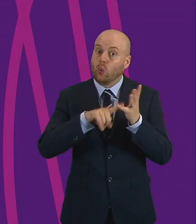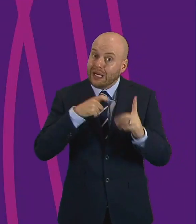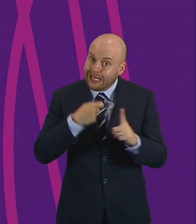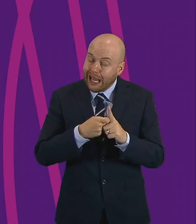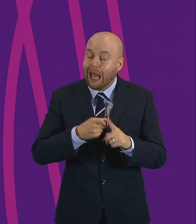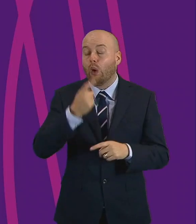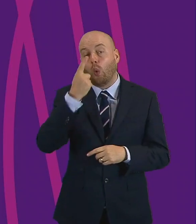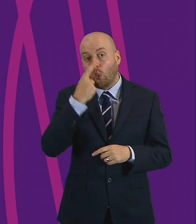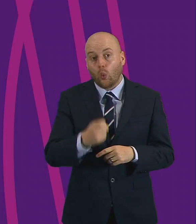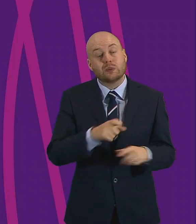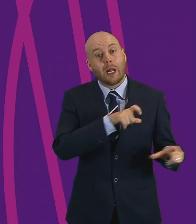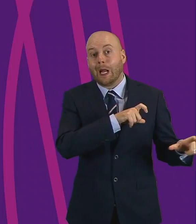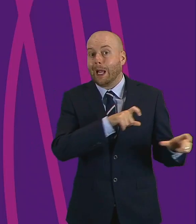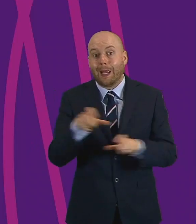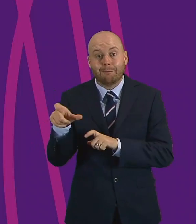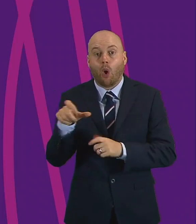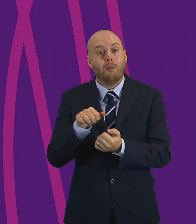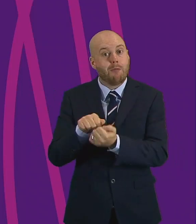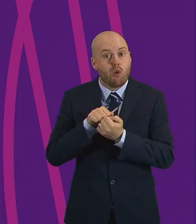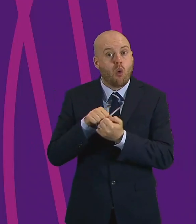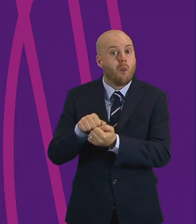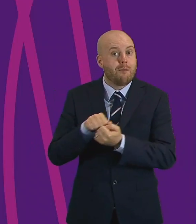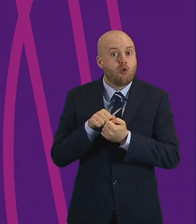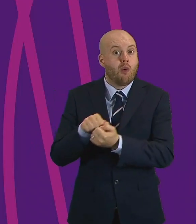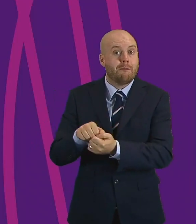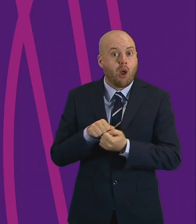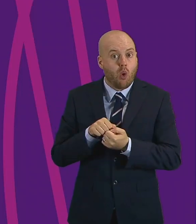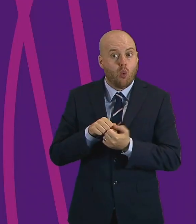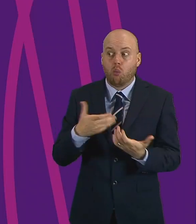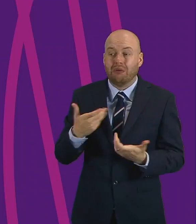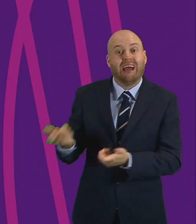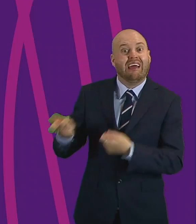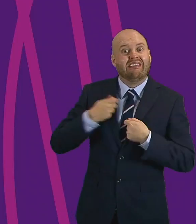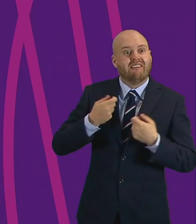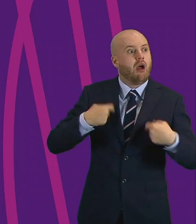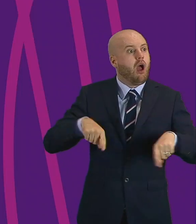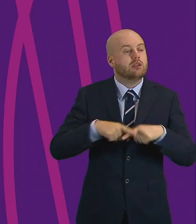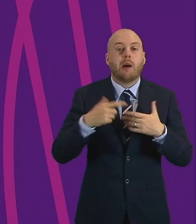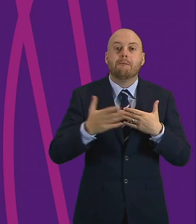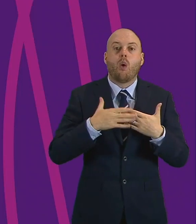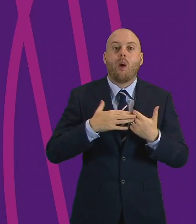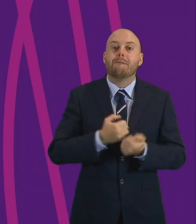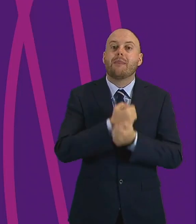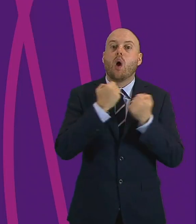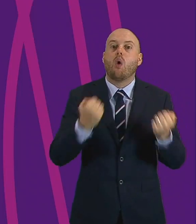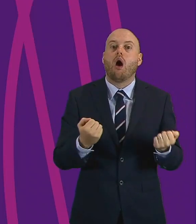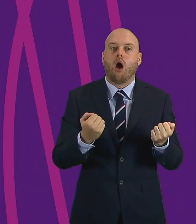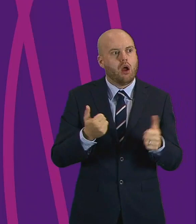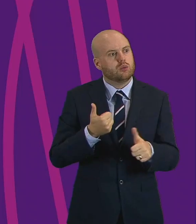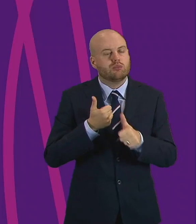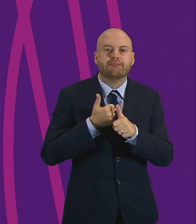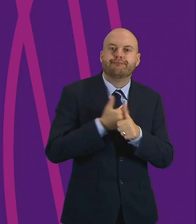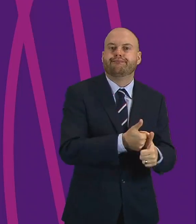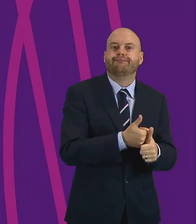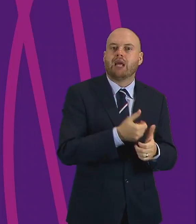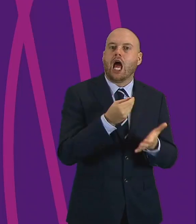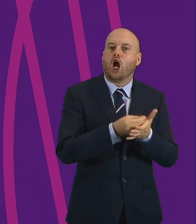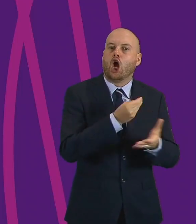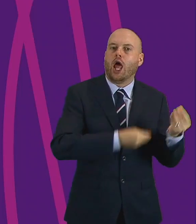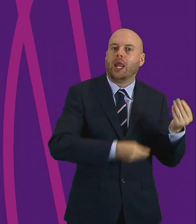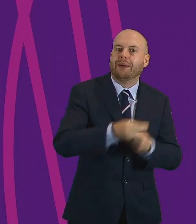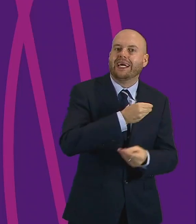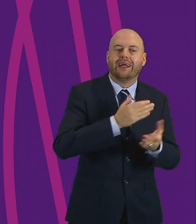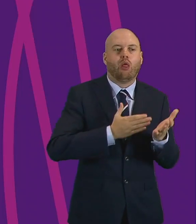could give us in Scotland more power to do so as well. And that may well be justifiable for boosting the economy through capital investment and